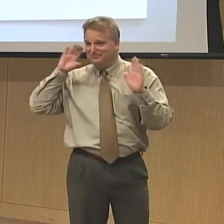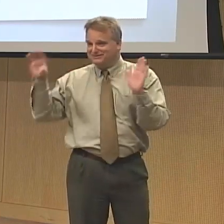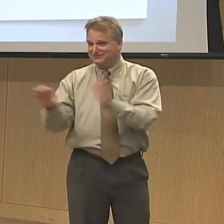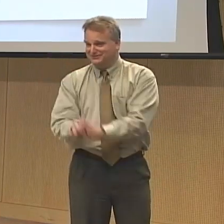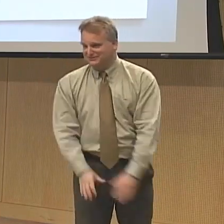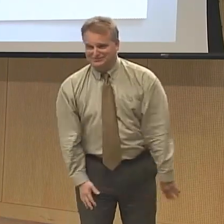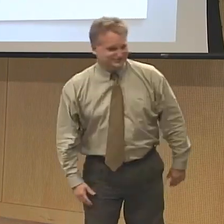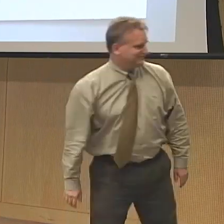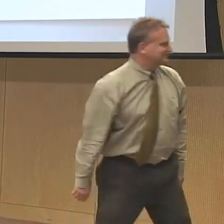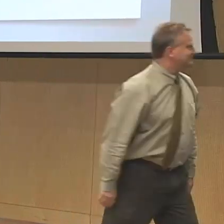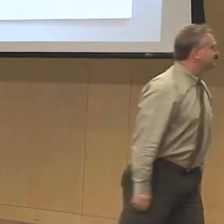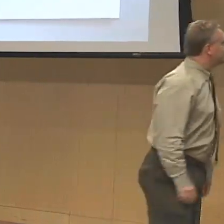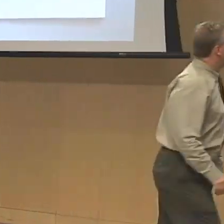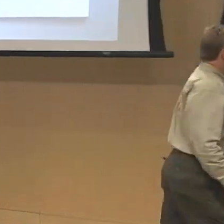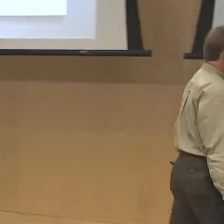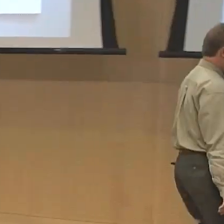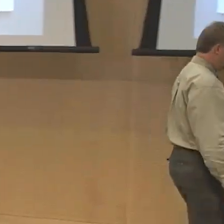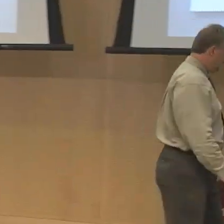There's something wrong with this picture.